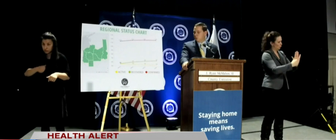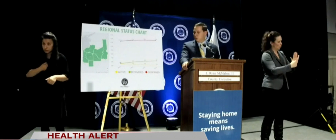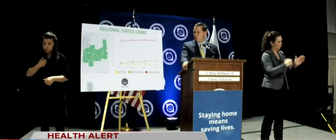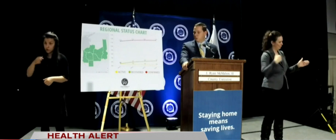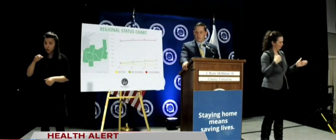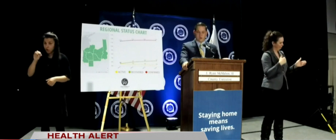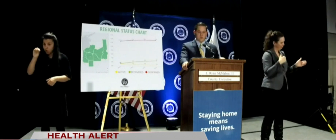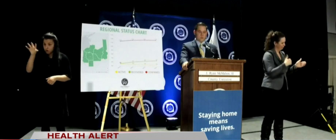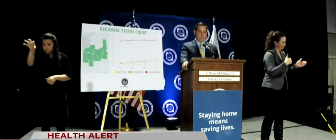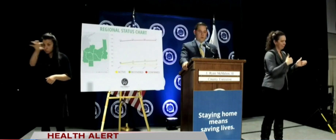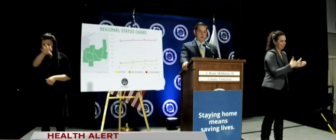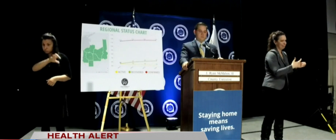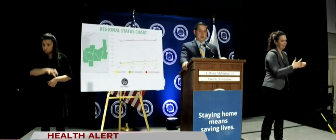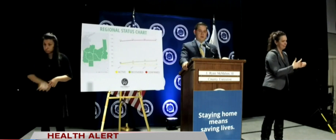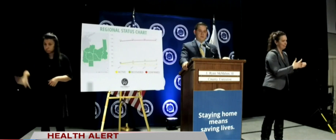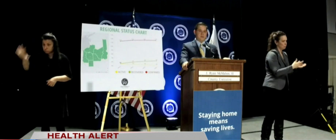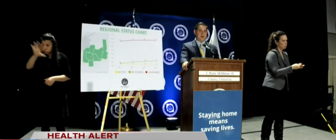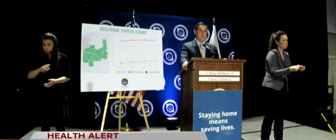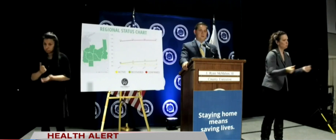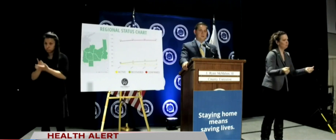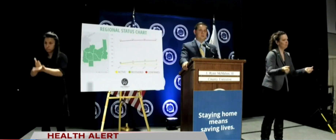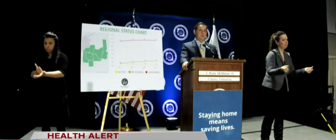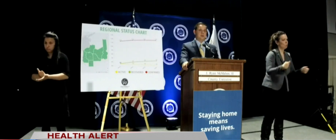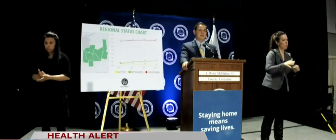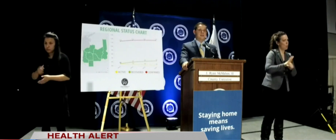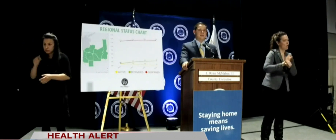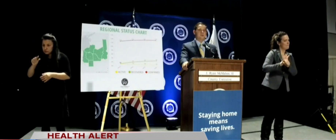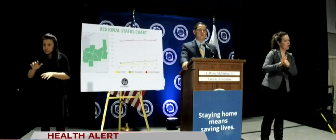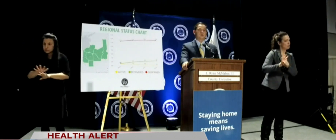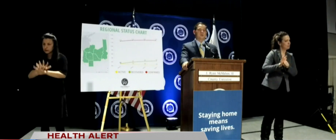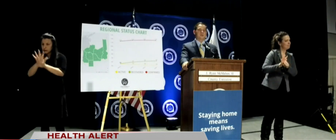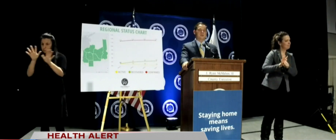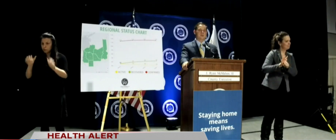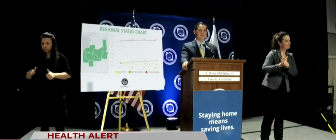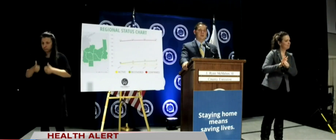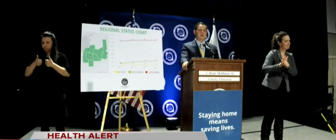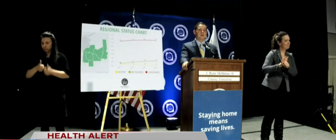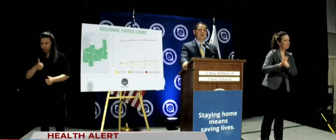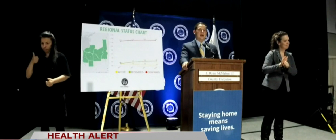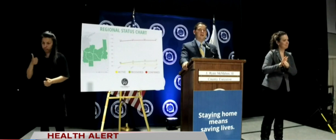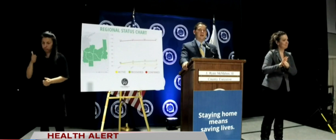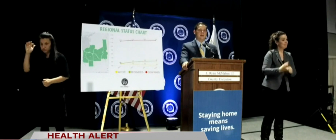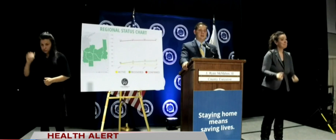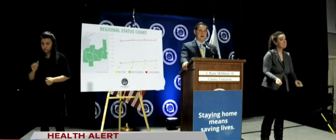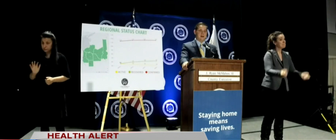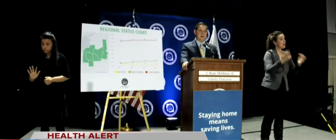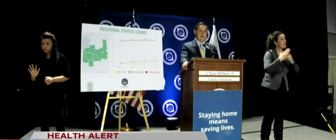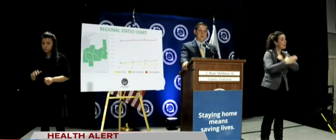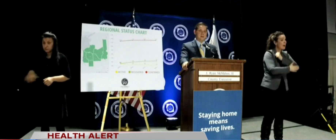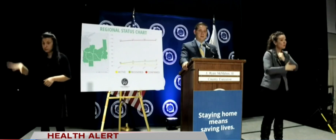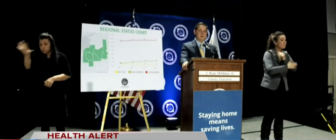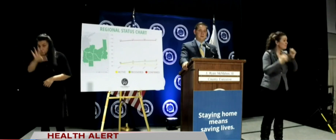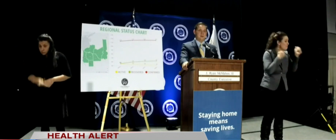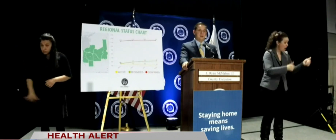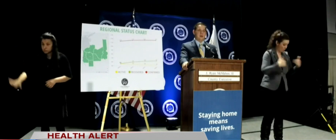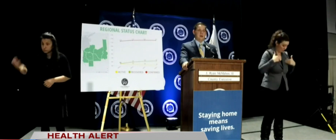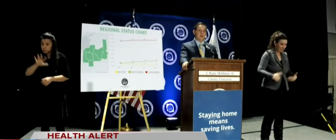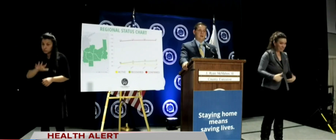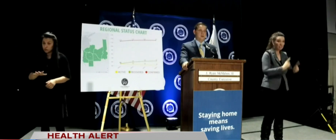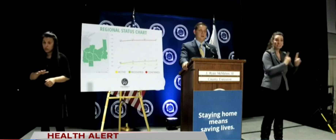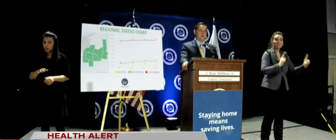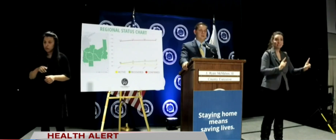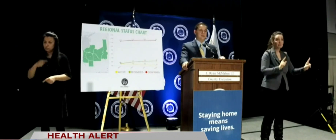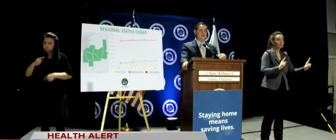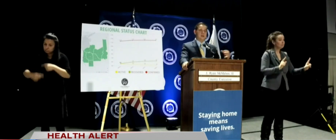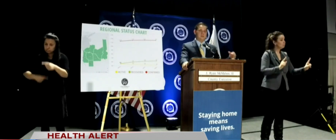And what's also important is many of these counties implemented the same social distancing guidelines that Onondaga did, and